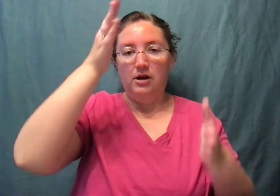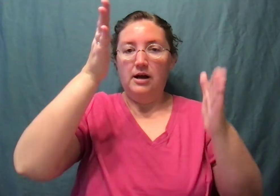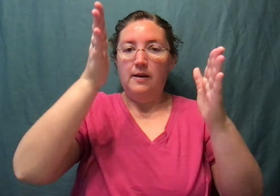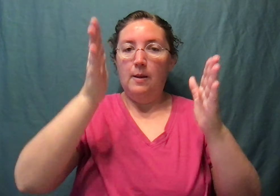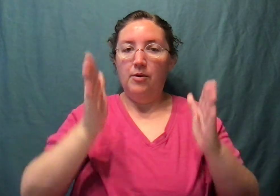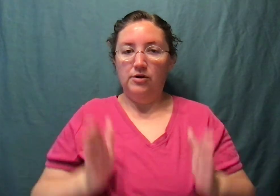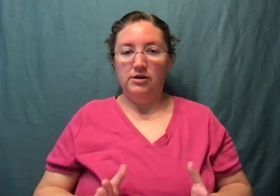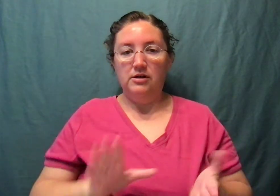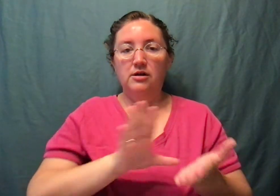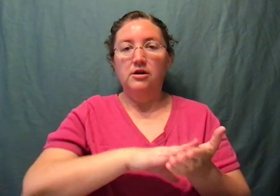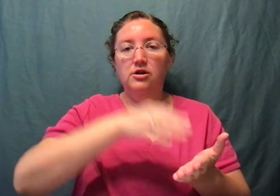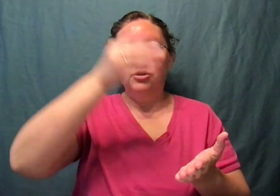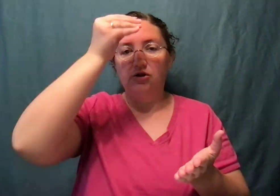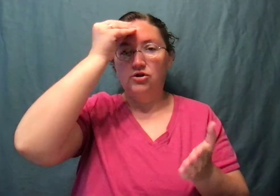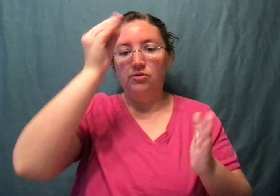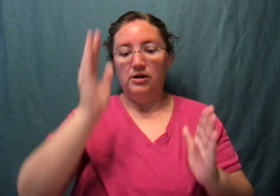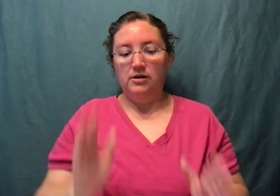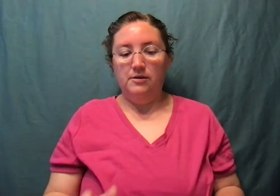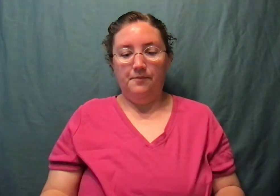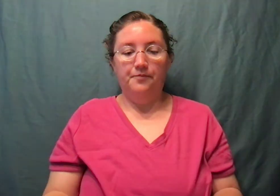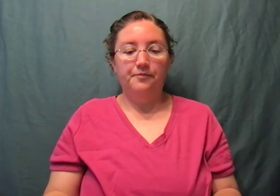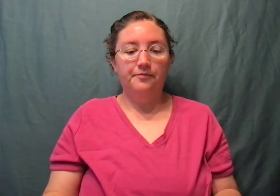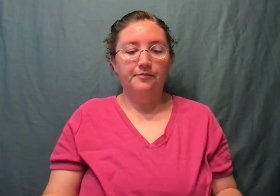then the person, student.